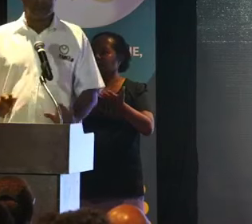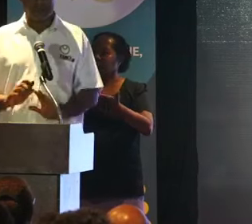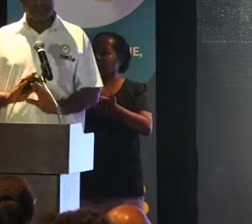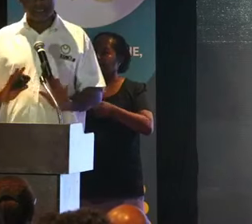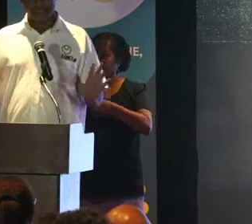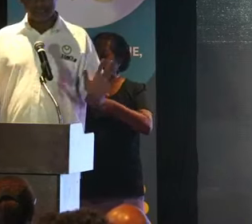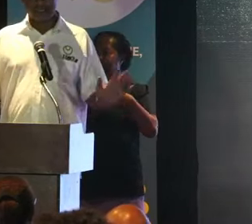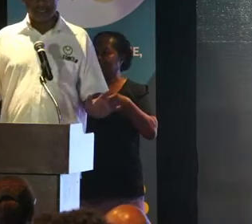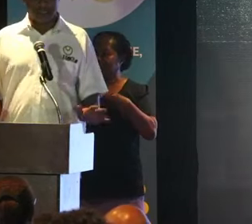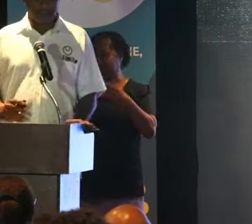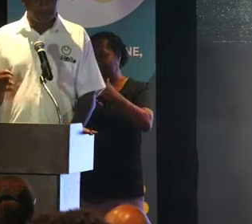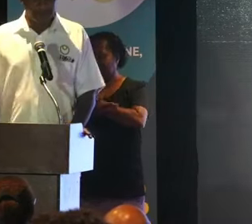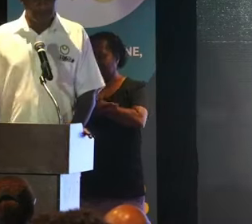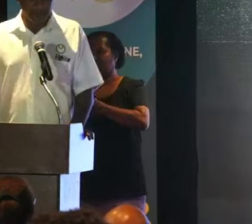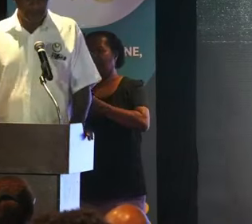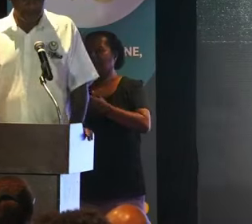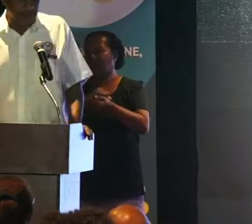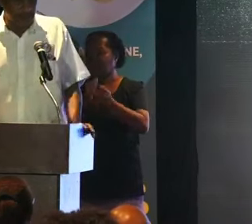So companies,